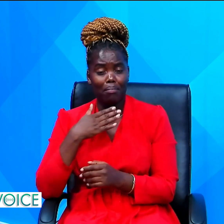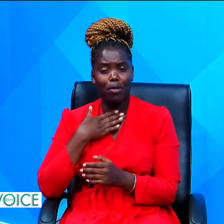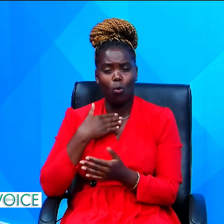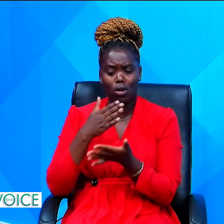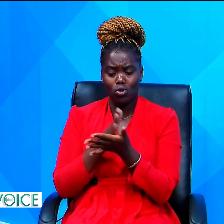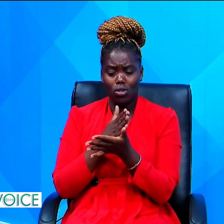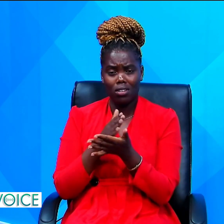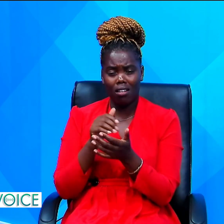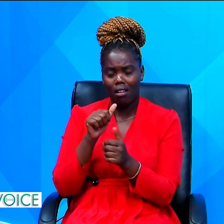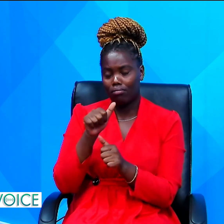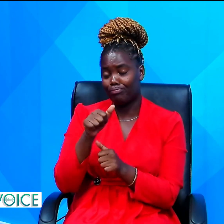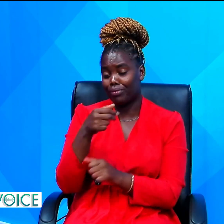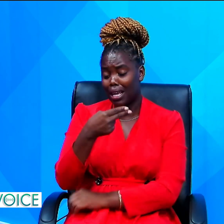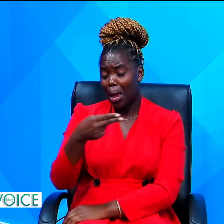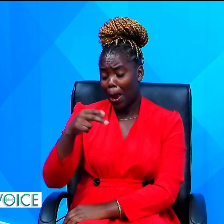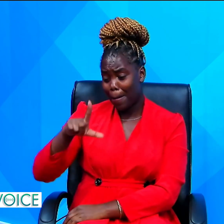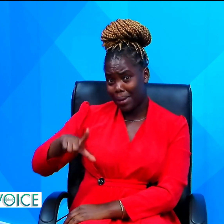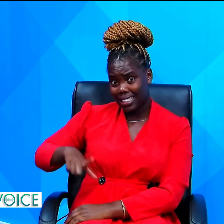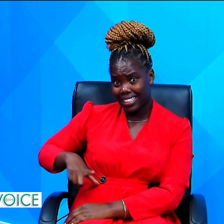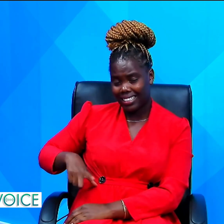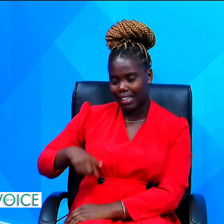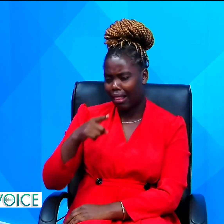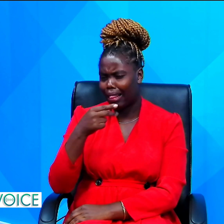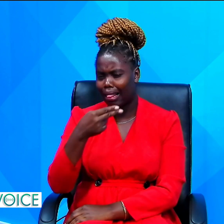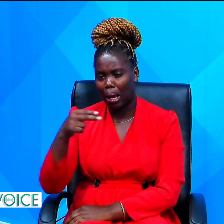I want to share about hepatitis.